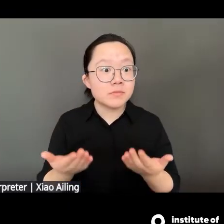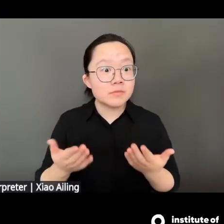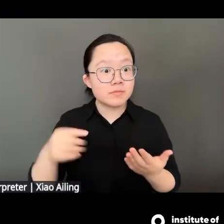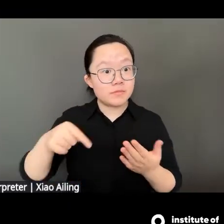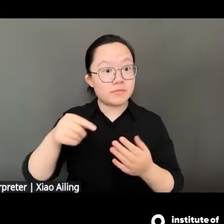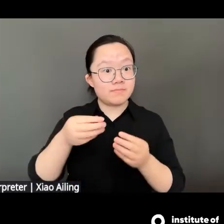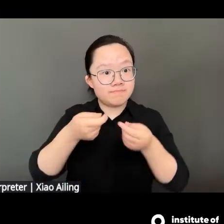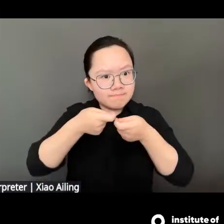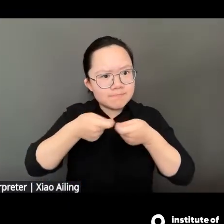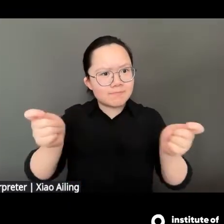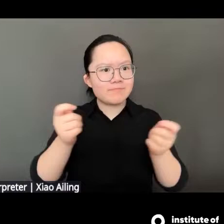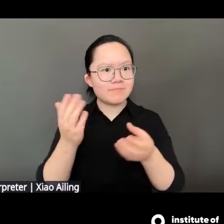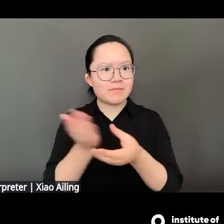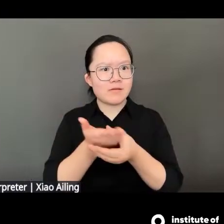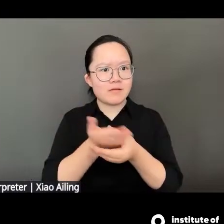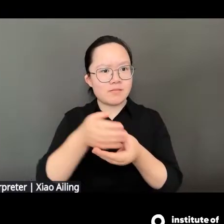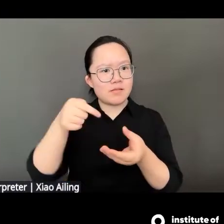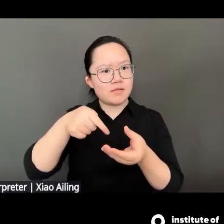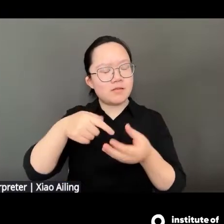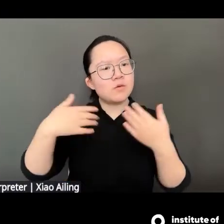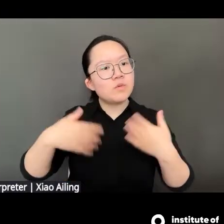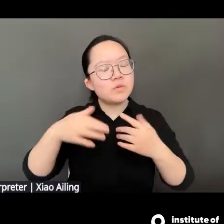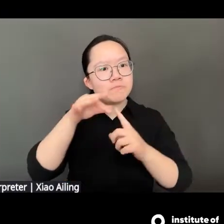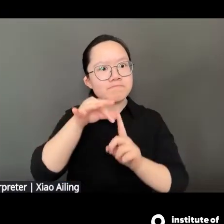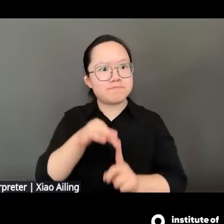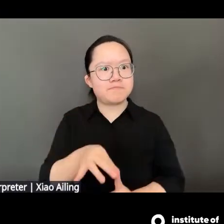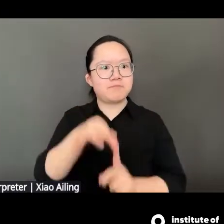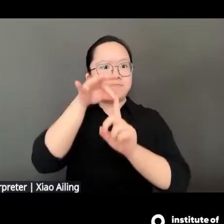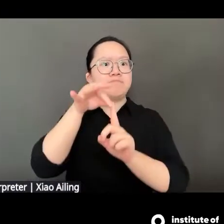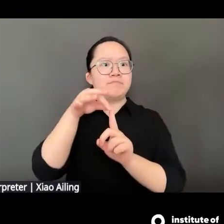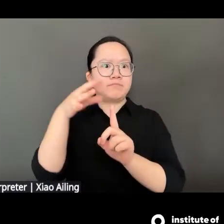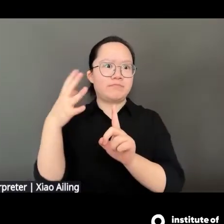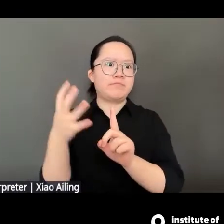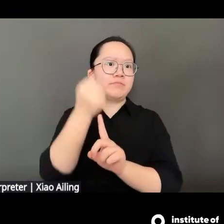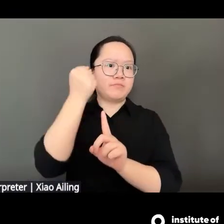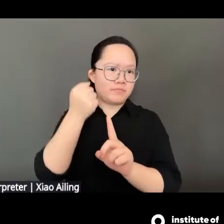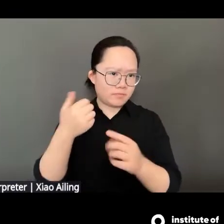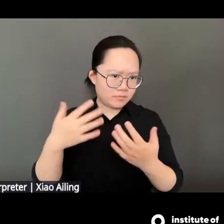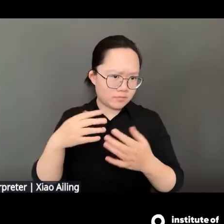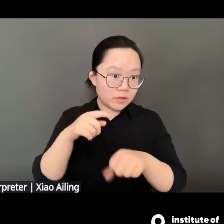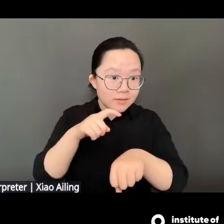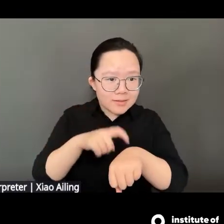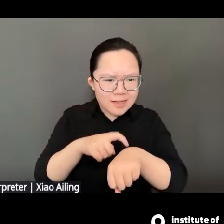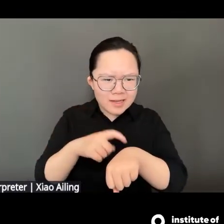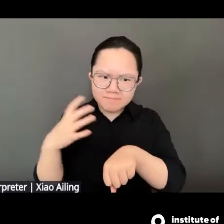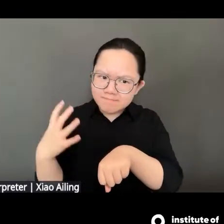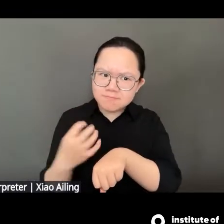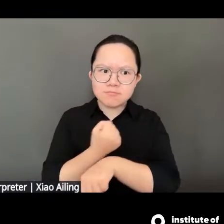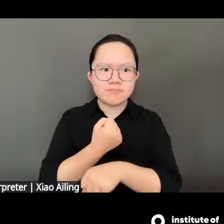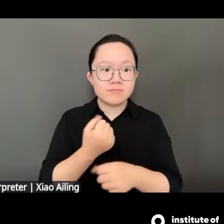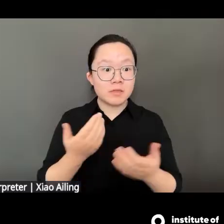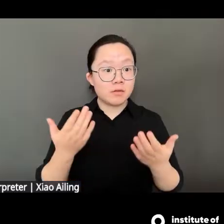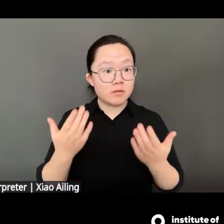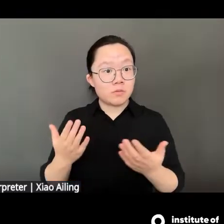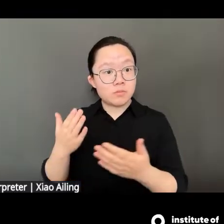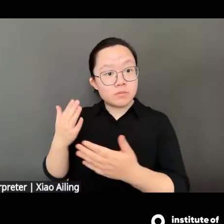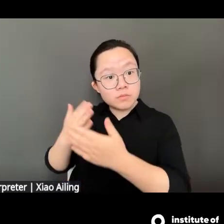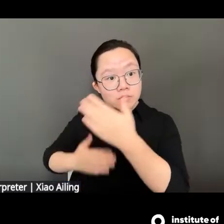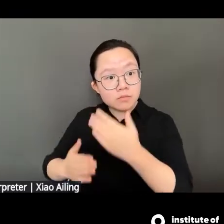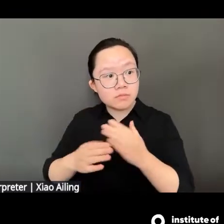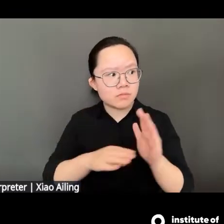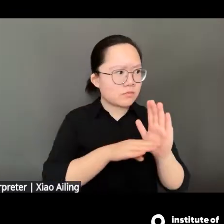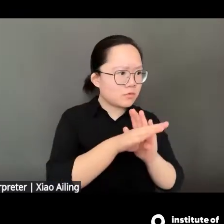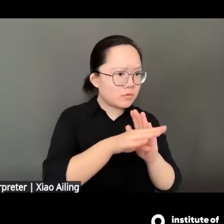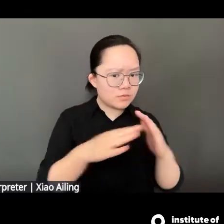dedicated to disability inclusive development. And it comes at a pivotal time, I think, in the Disability Inclusive Development